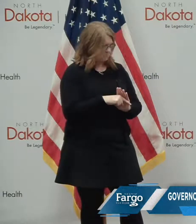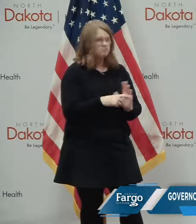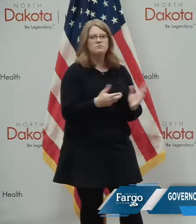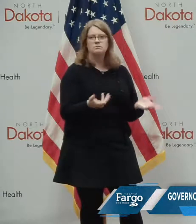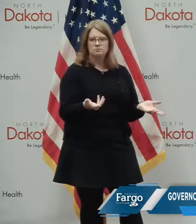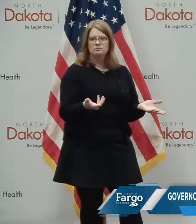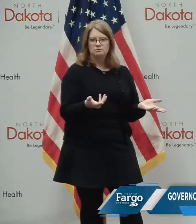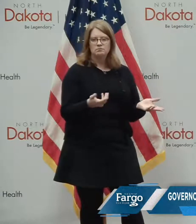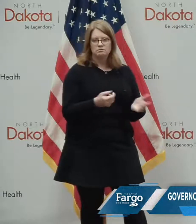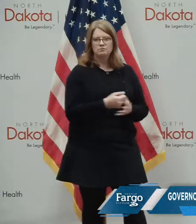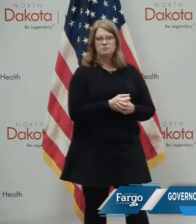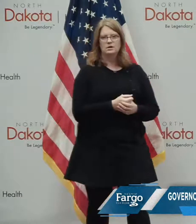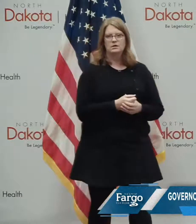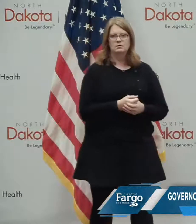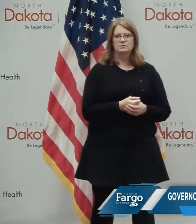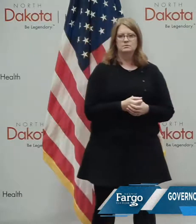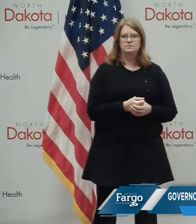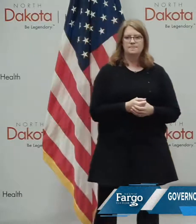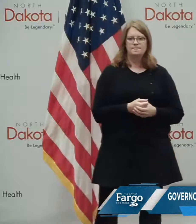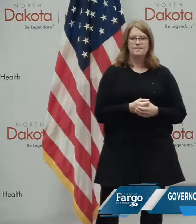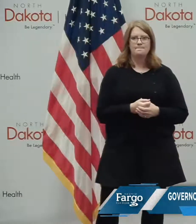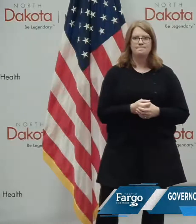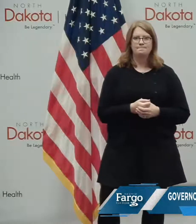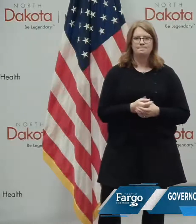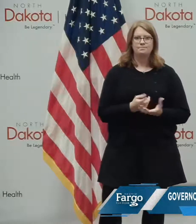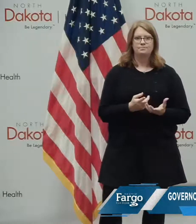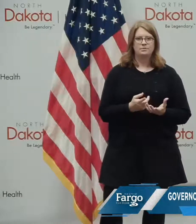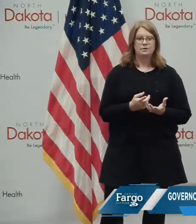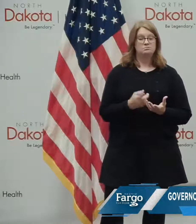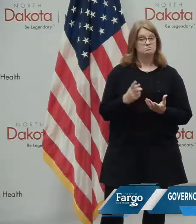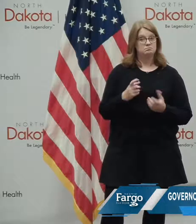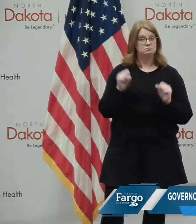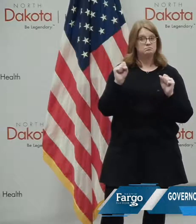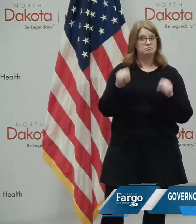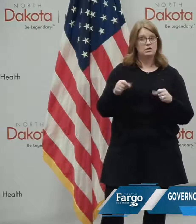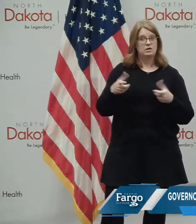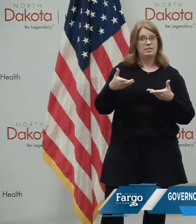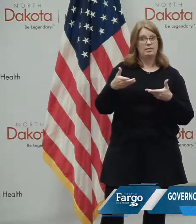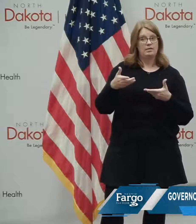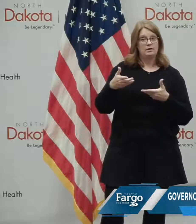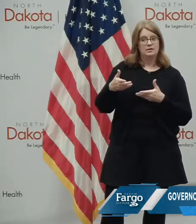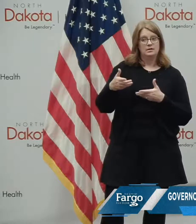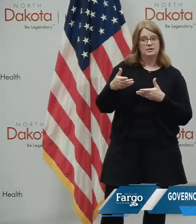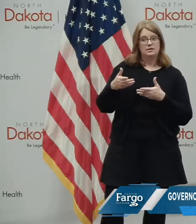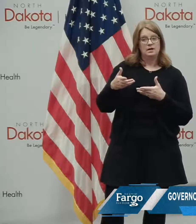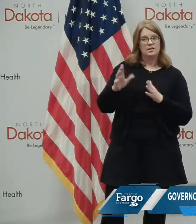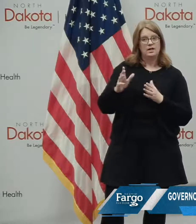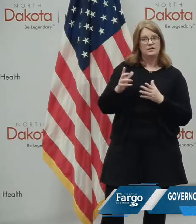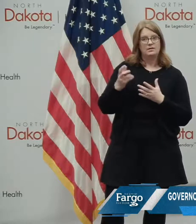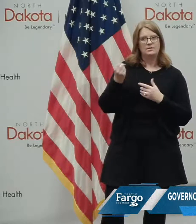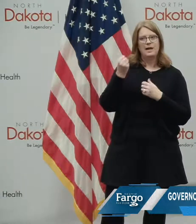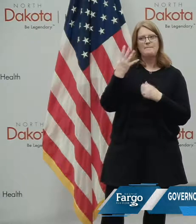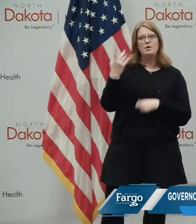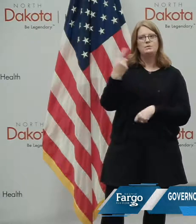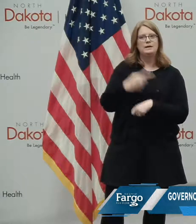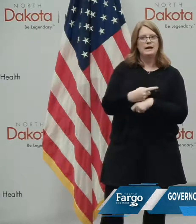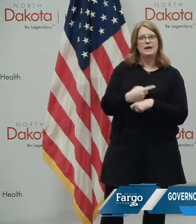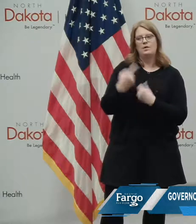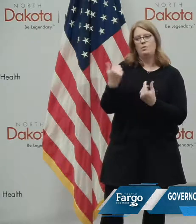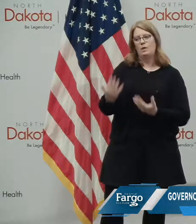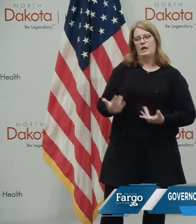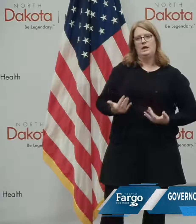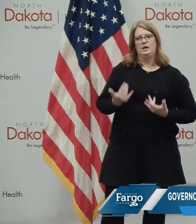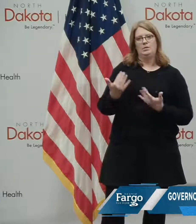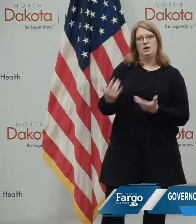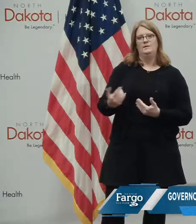and even if and again, this could allow to versus that multiple day holding period where maybe